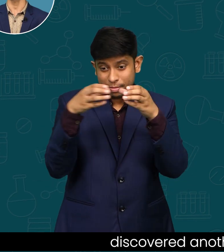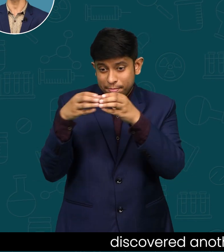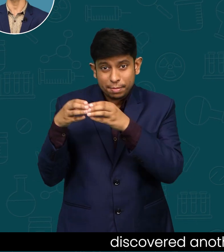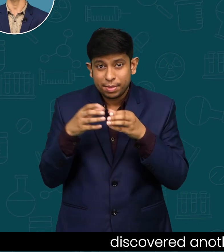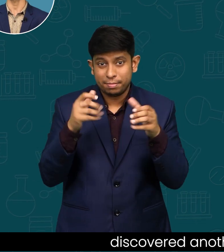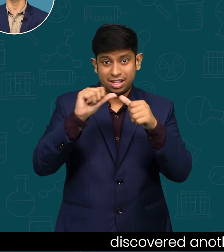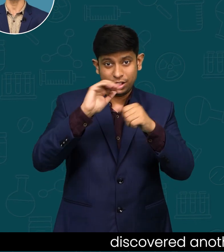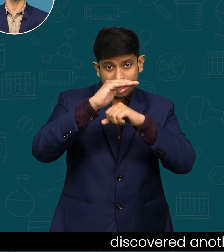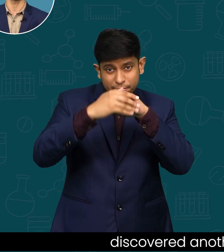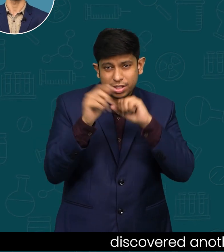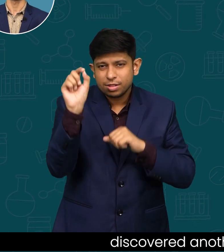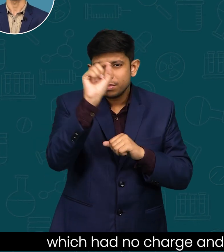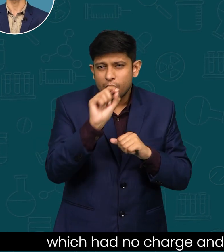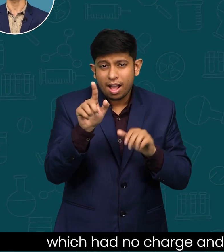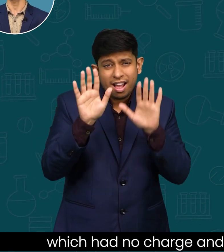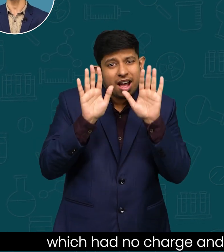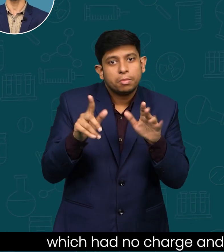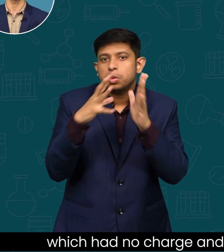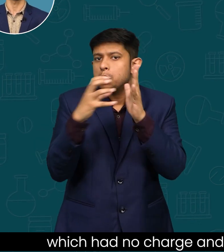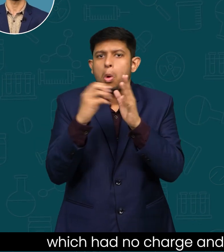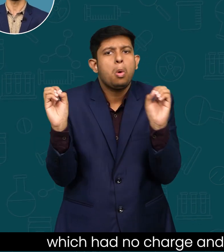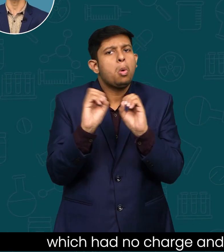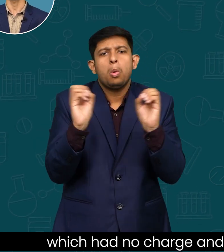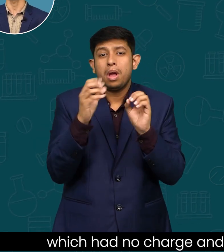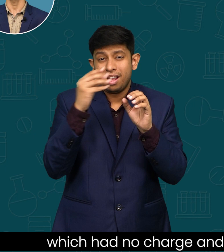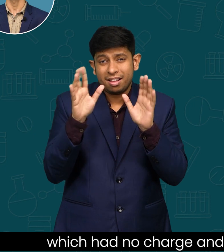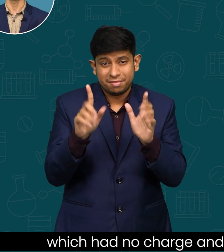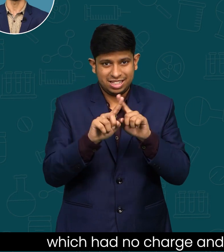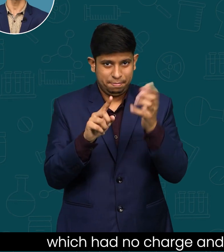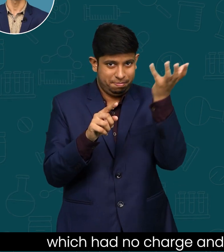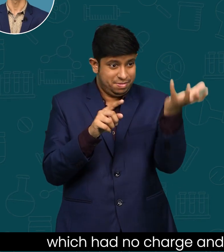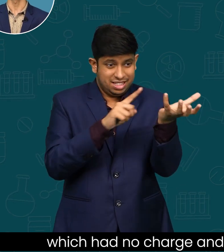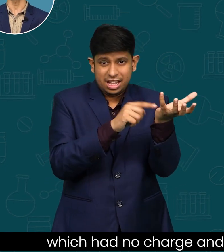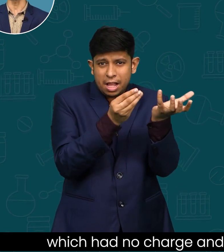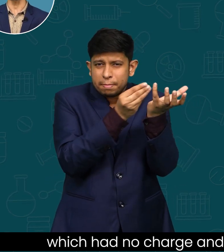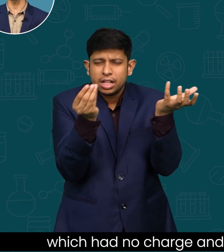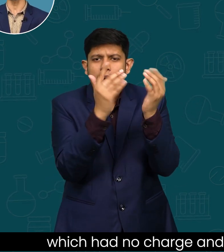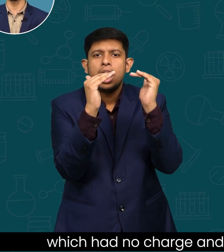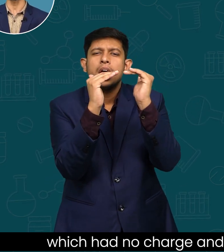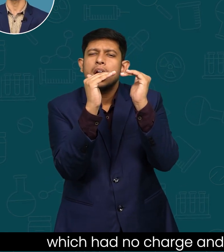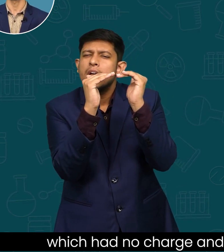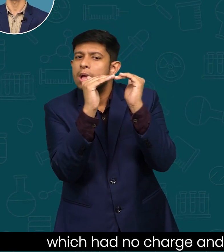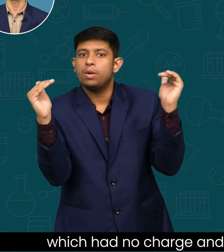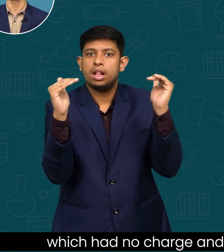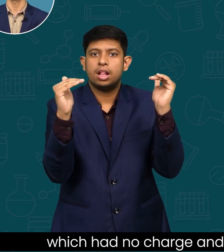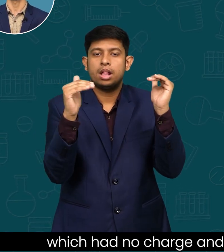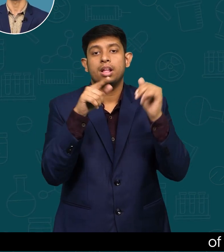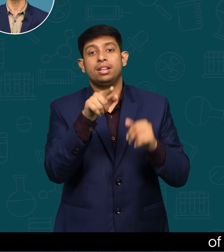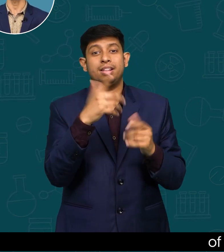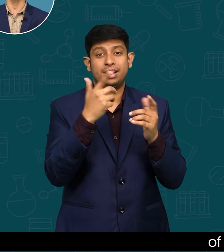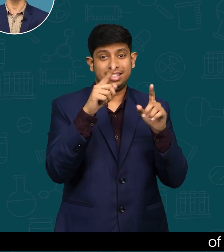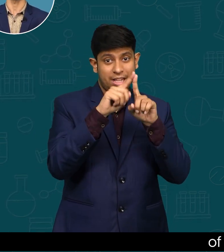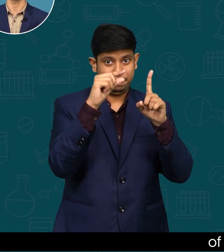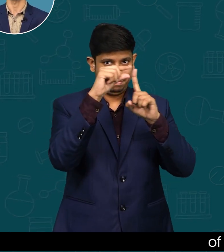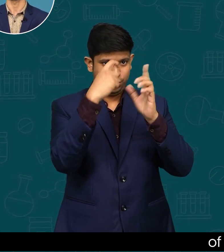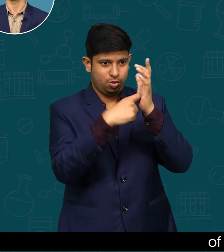discovered another subatomic particle which had no charge and had a mass nearly equal to that of